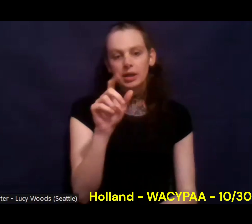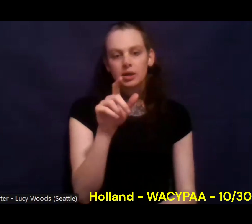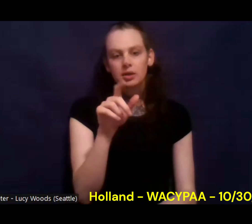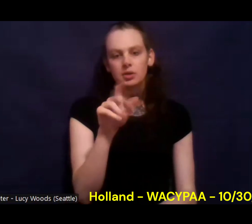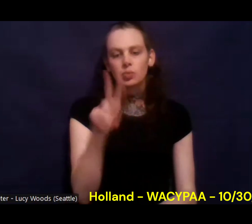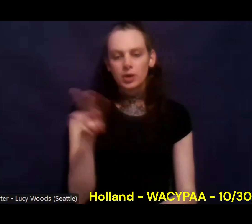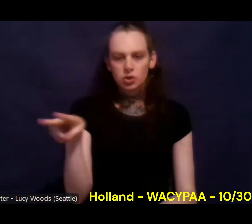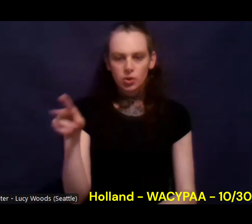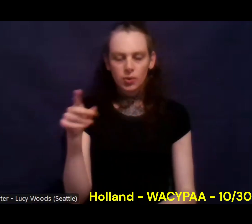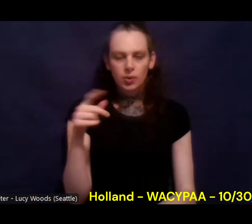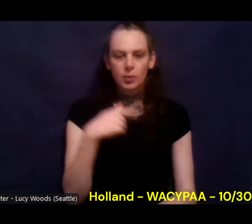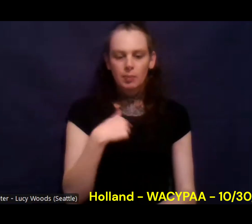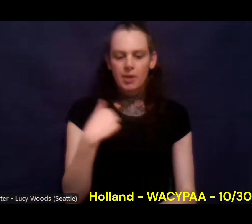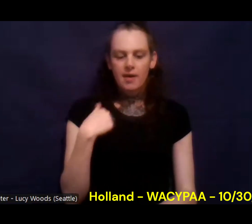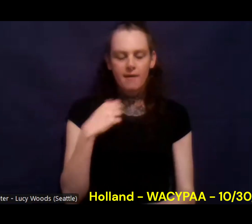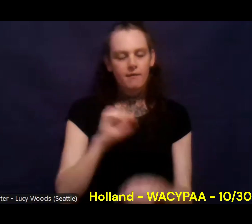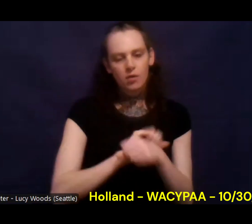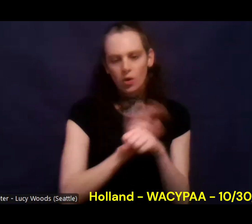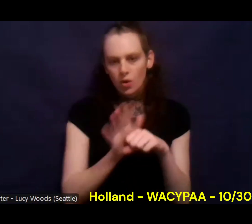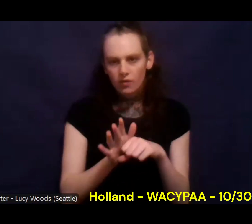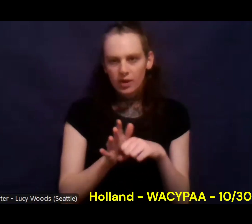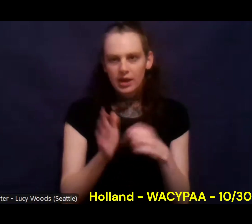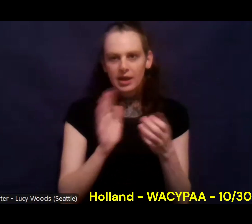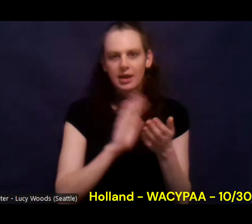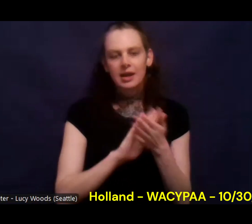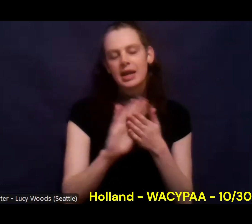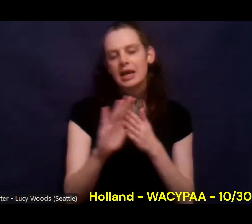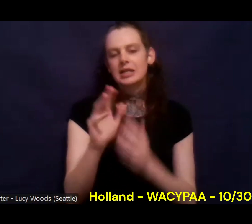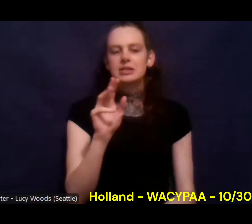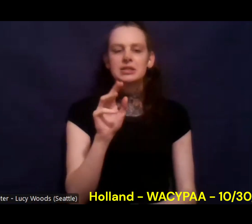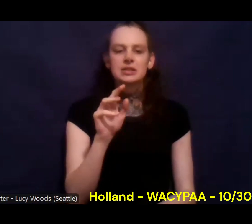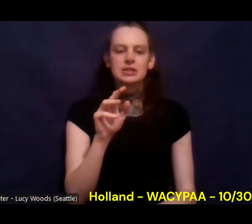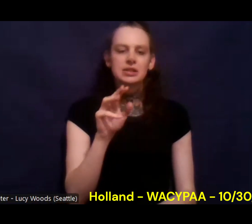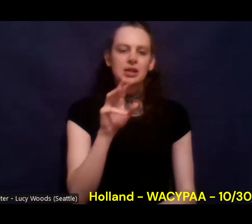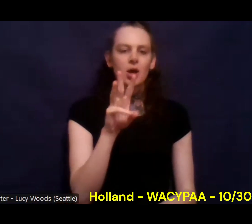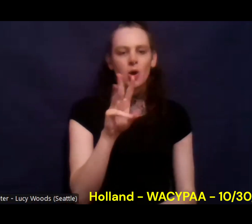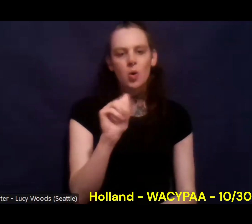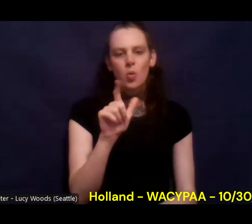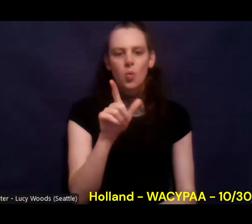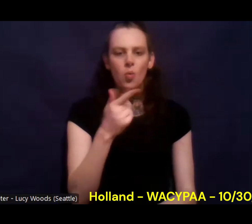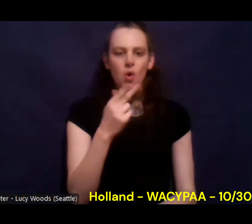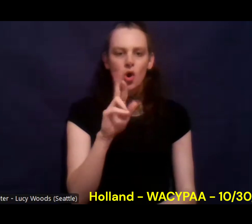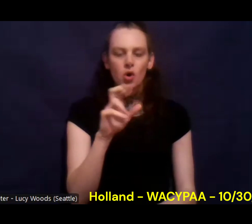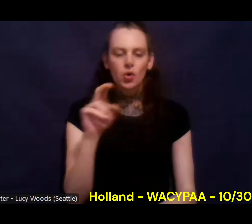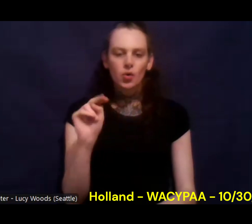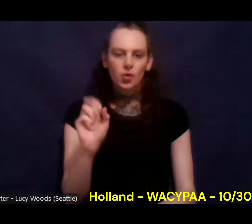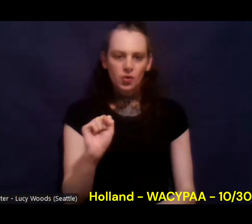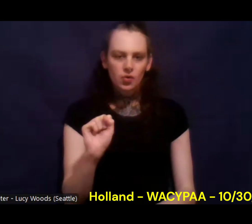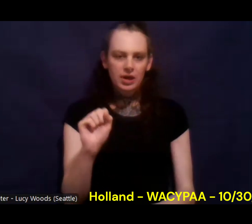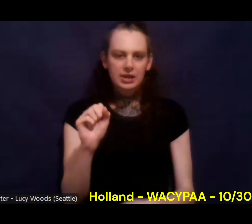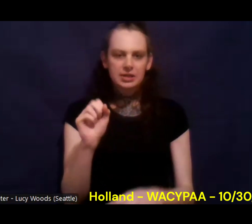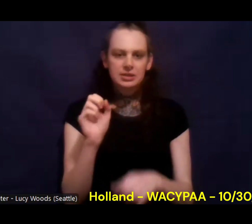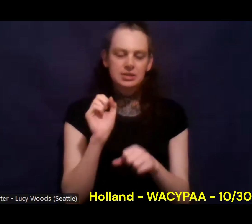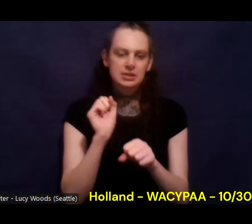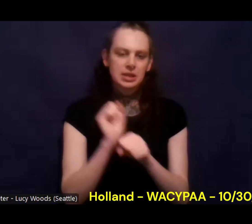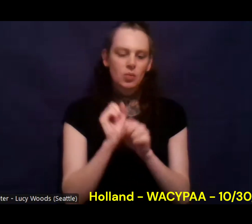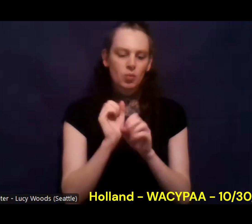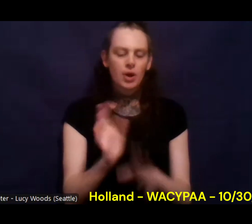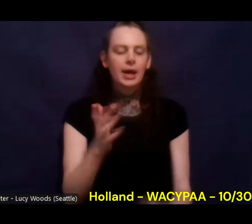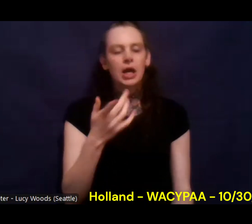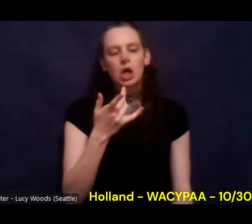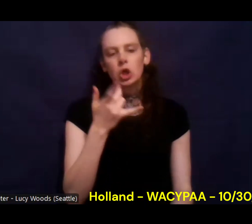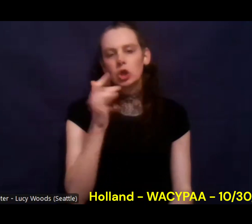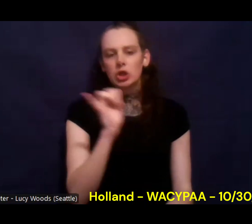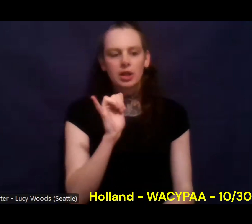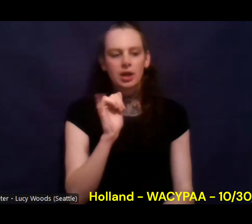Walgreens employee who looked like he should have worked at Hot Topic was like, you can buy a bottle of Burnett's for cheaper. And I was like, bet. And the next